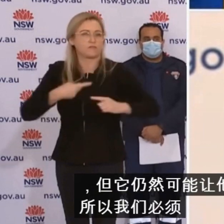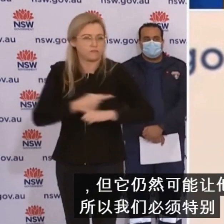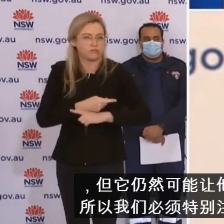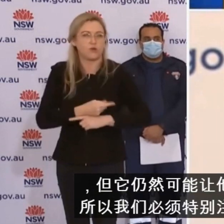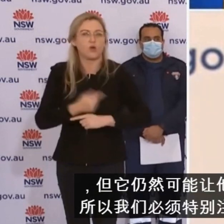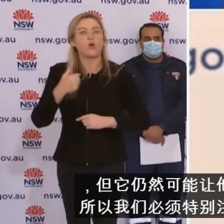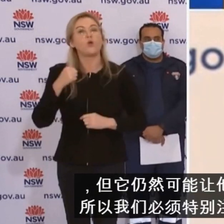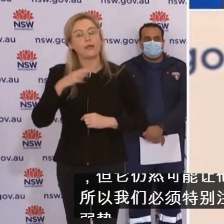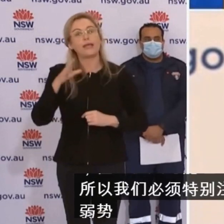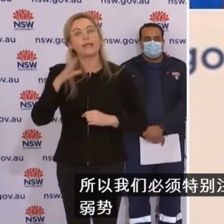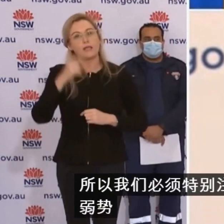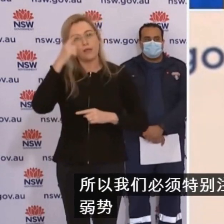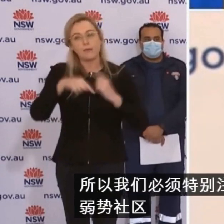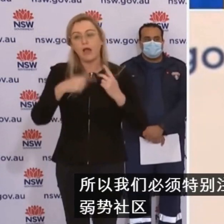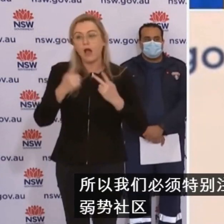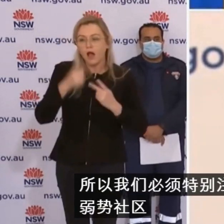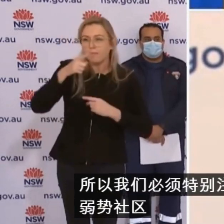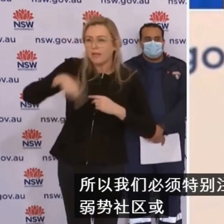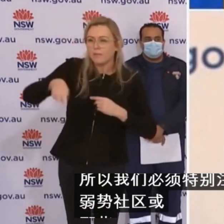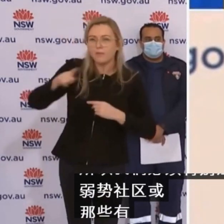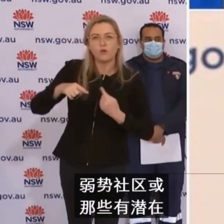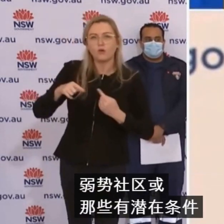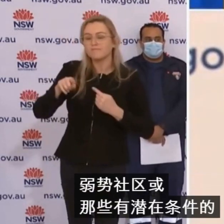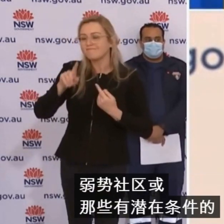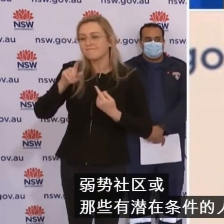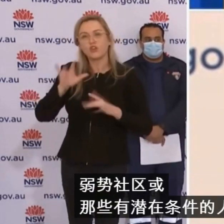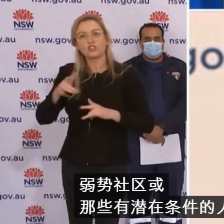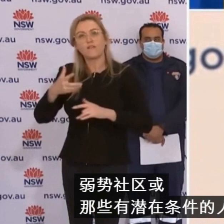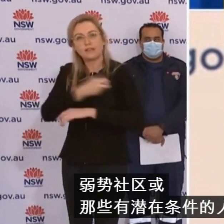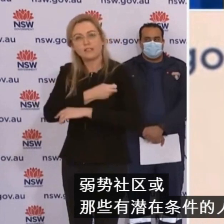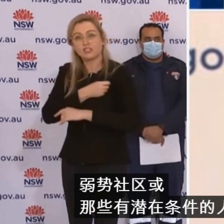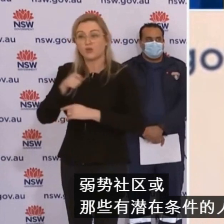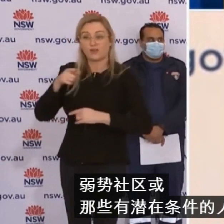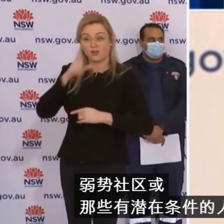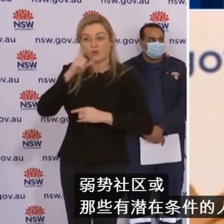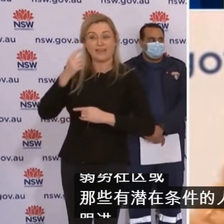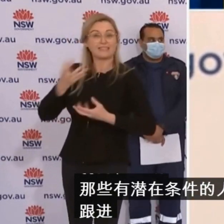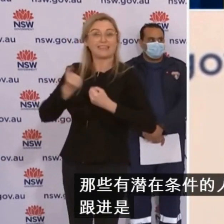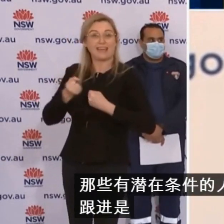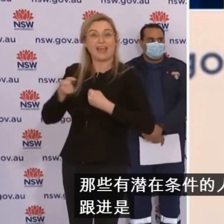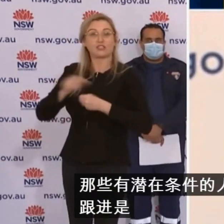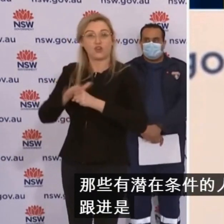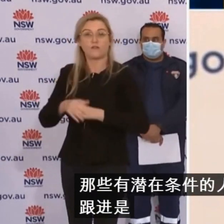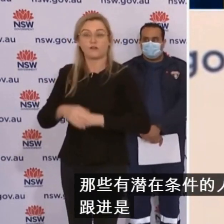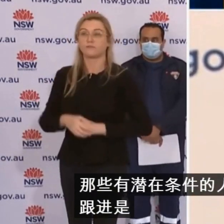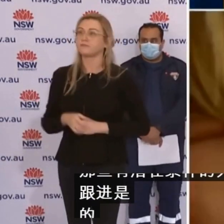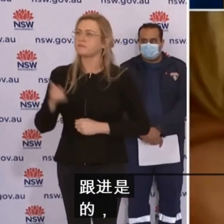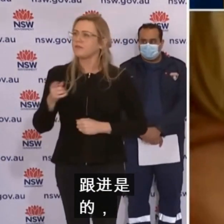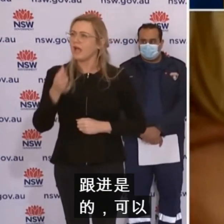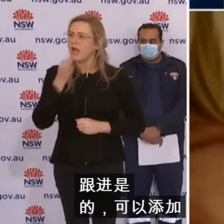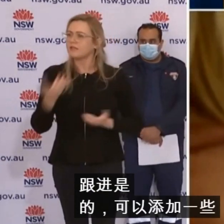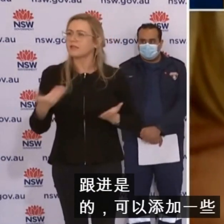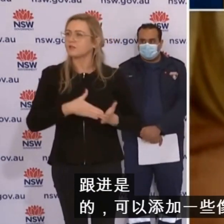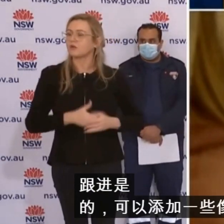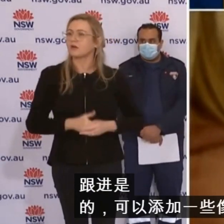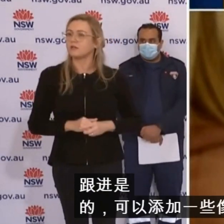be mindful of our vulnerable communities in particular, or those with underlying conditions. A follow-up, yeah. You said the